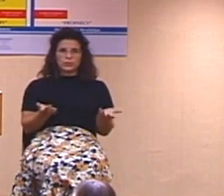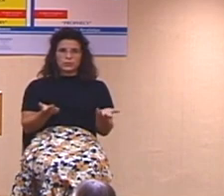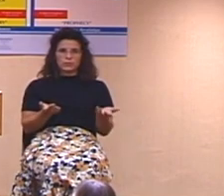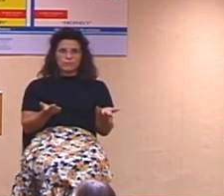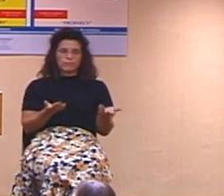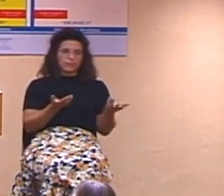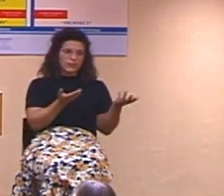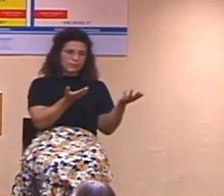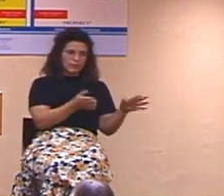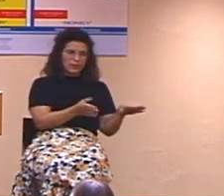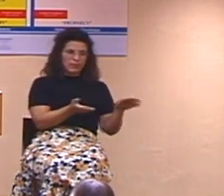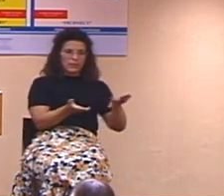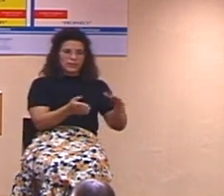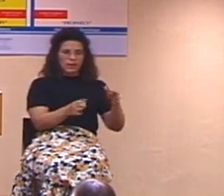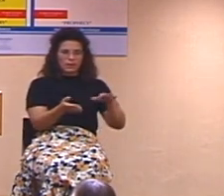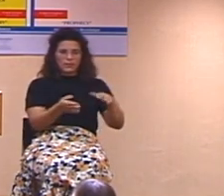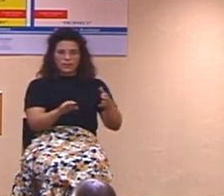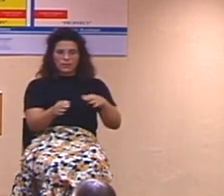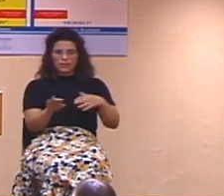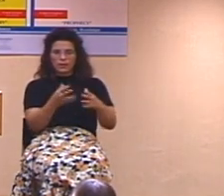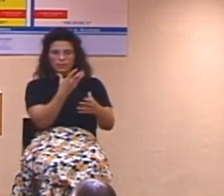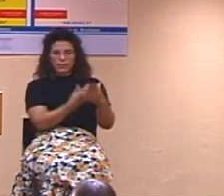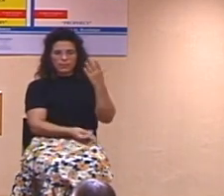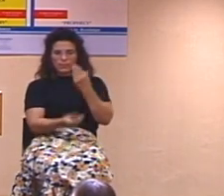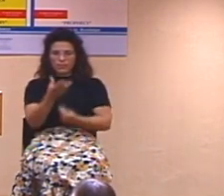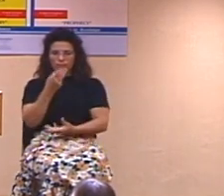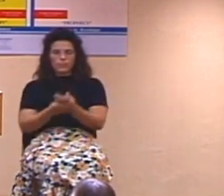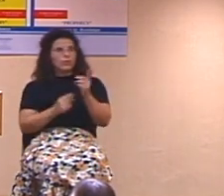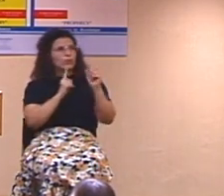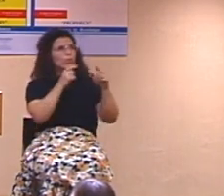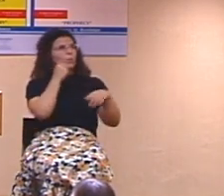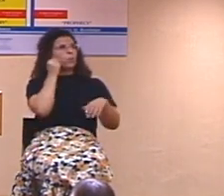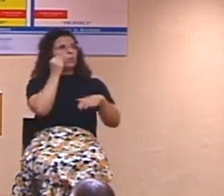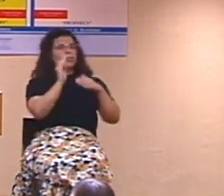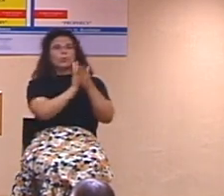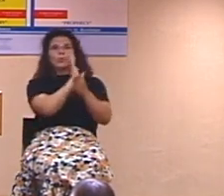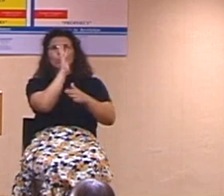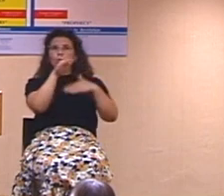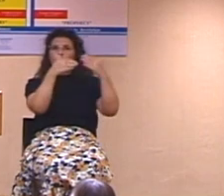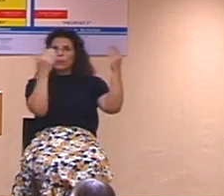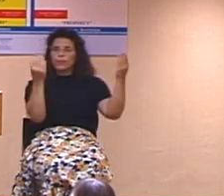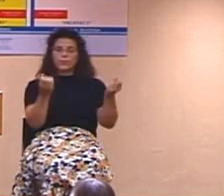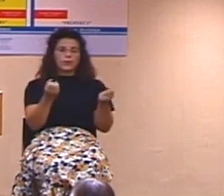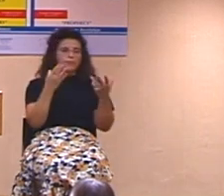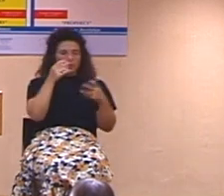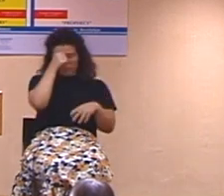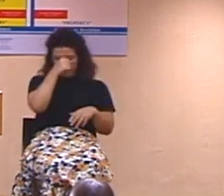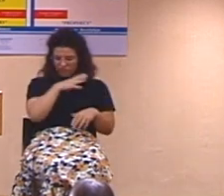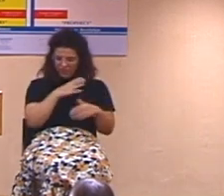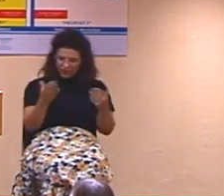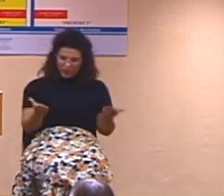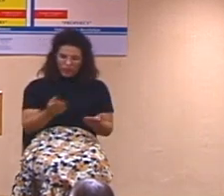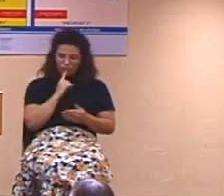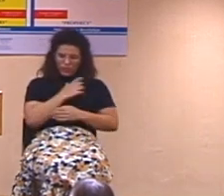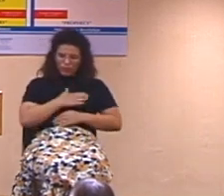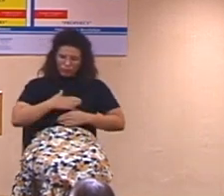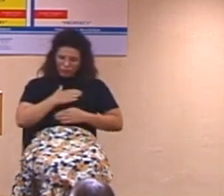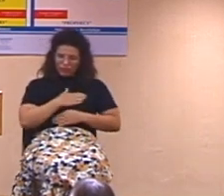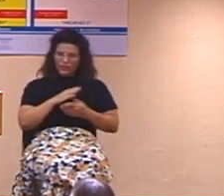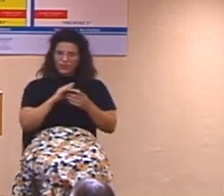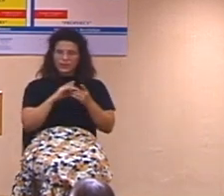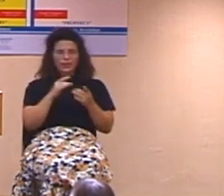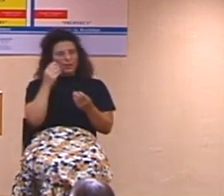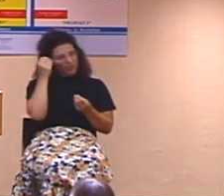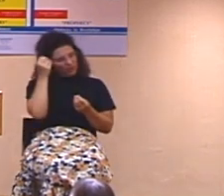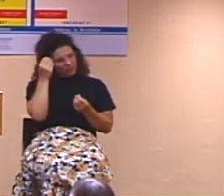They've passed on, promoted to glory. A lot of the guys here, I appreciate the messages, sit and get in. And I got to